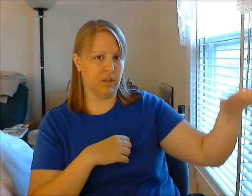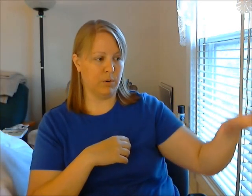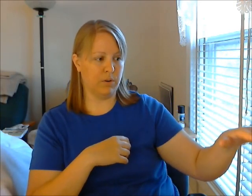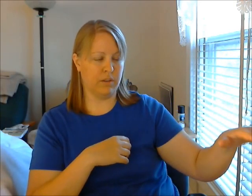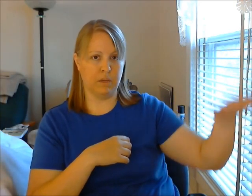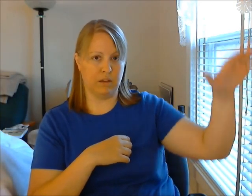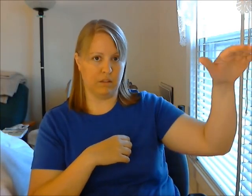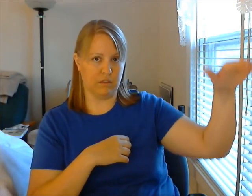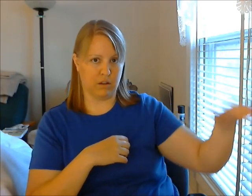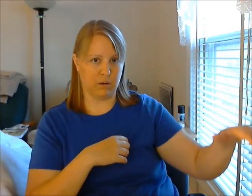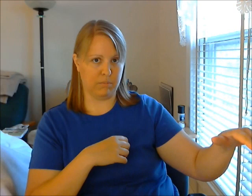lower than me on